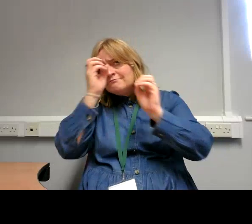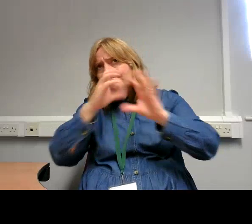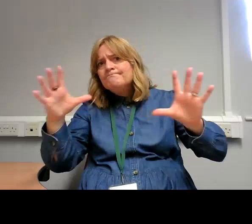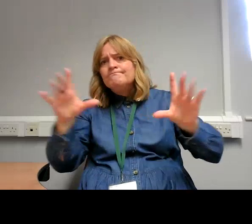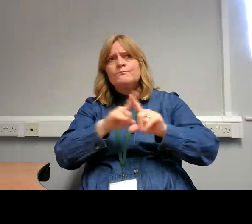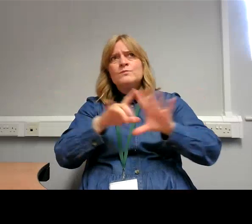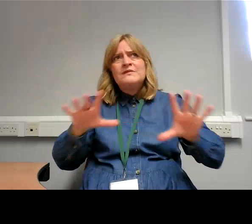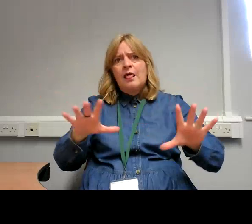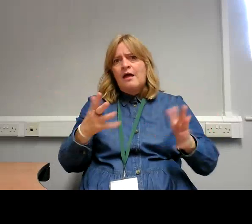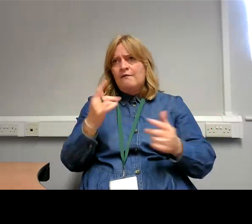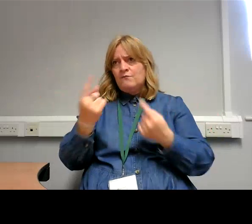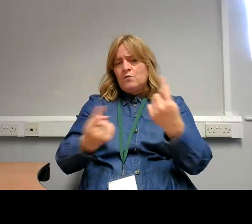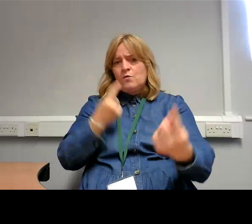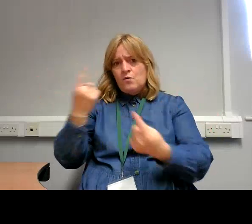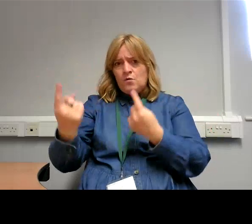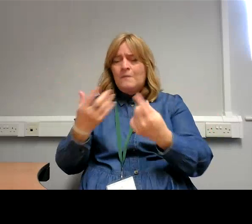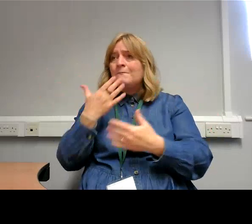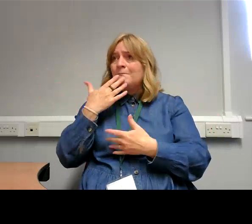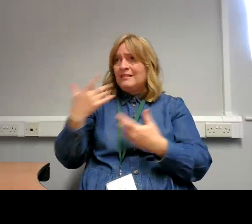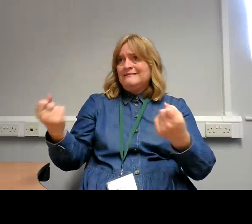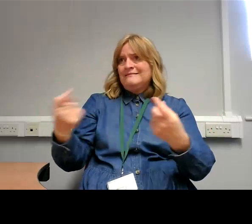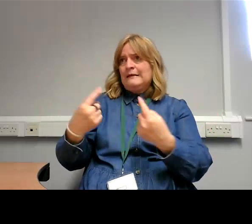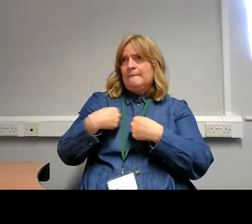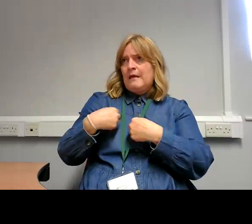email with any stories. I'd be happy to pick those up.